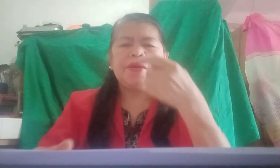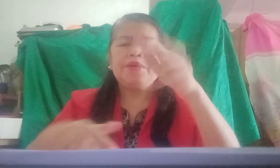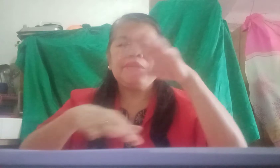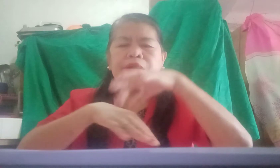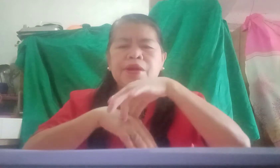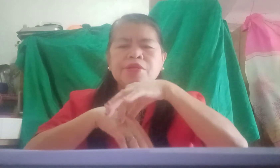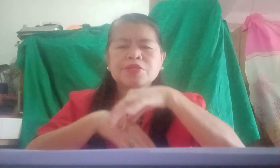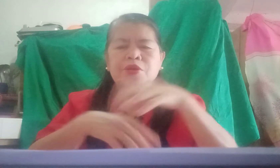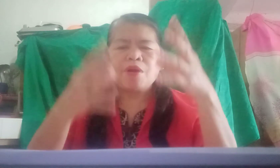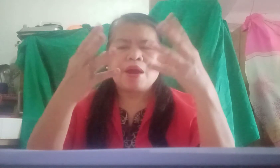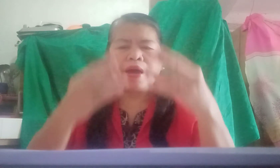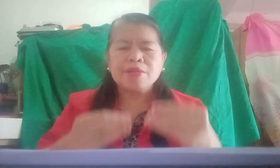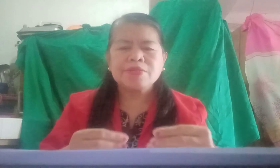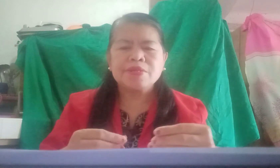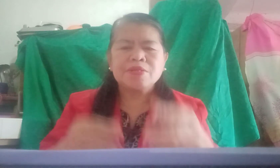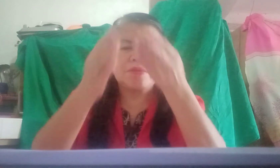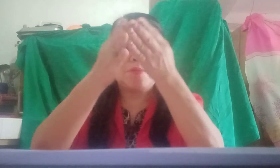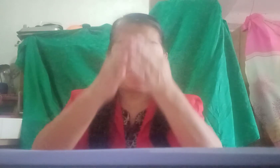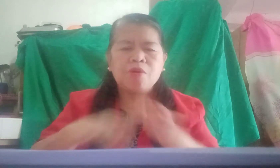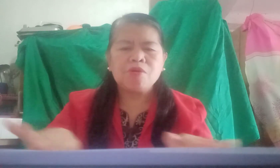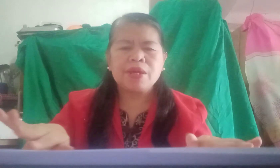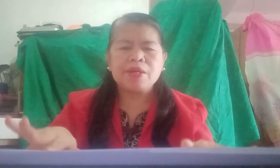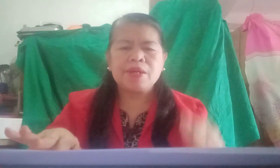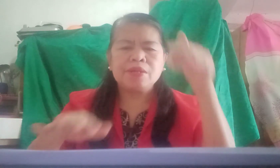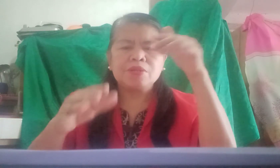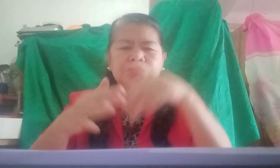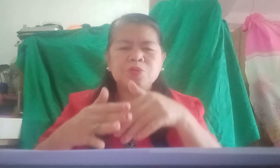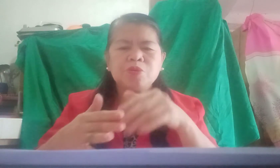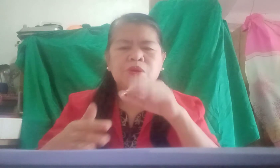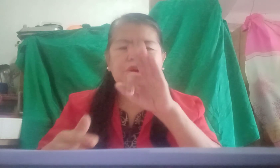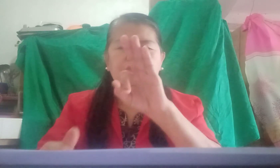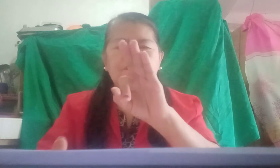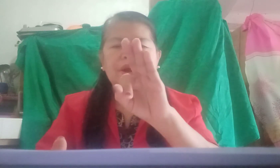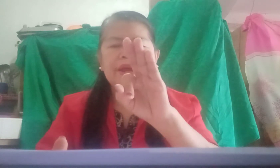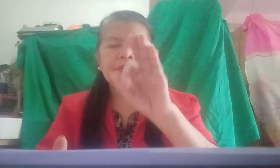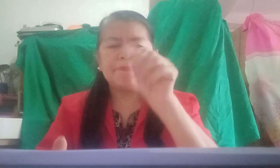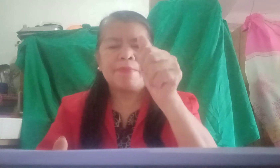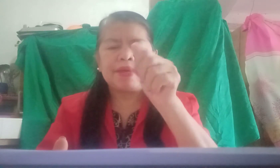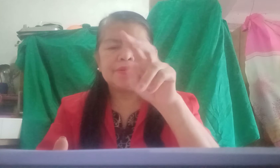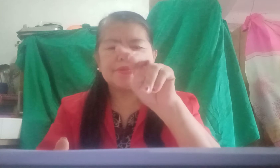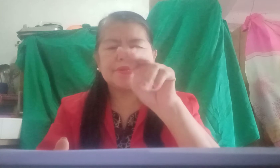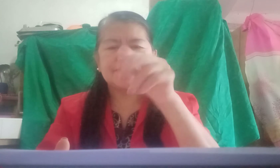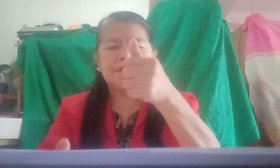The Earth's crust is broken into fragments